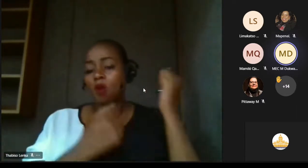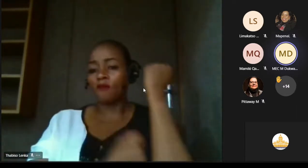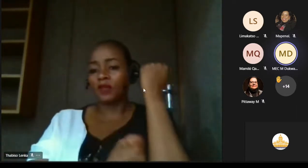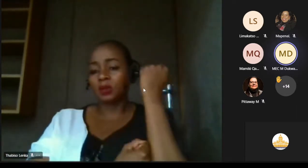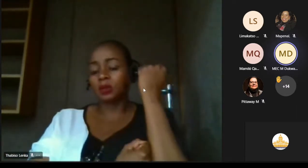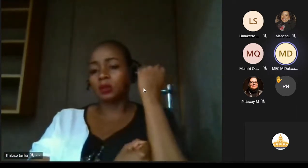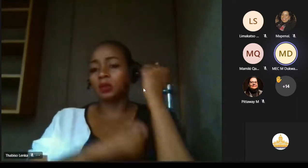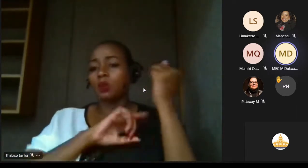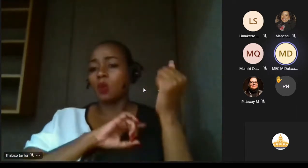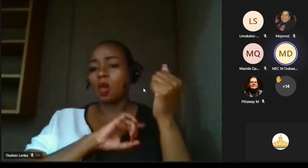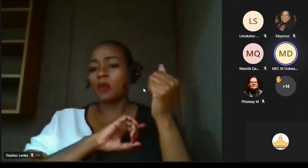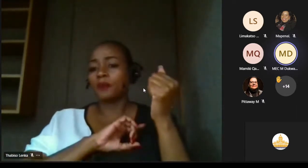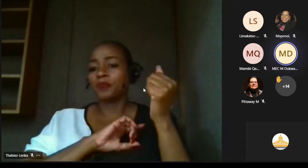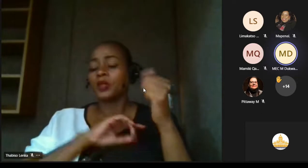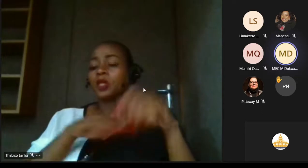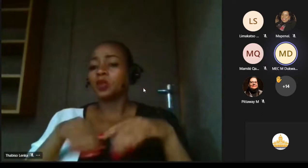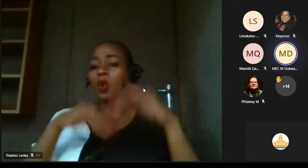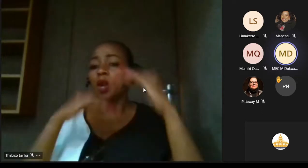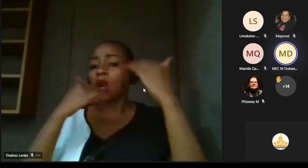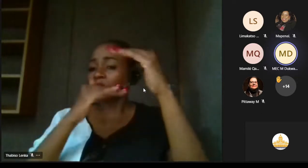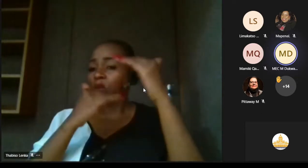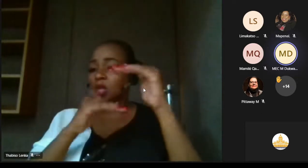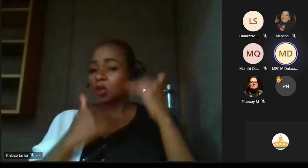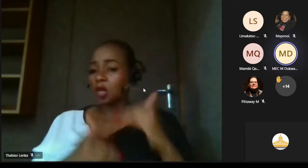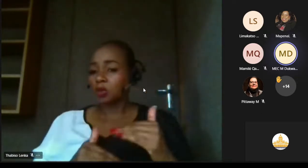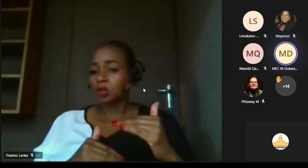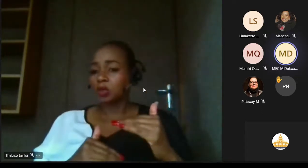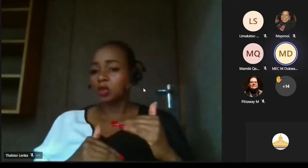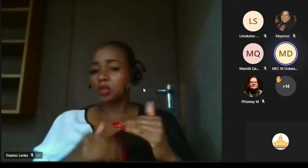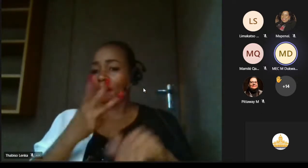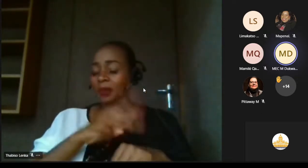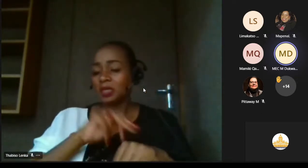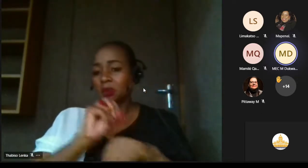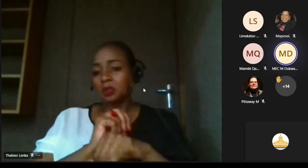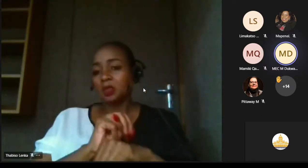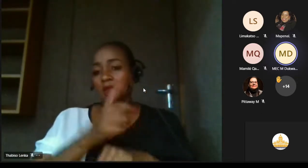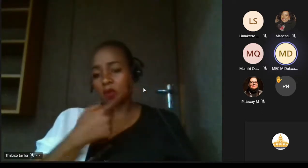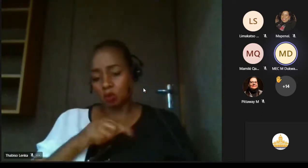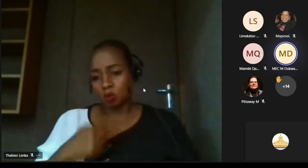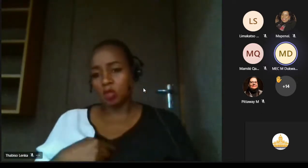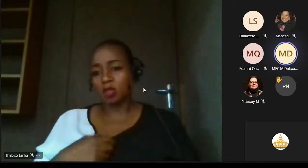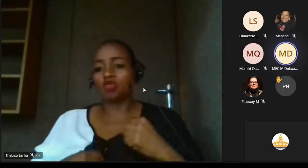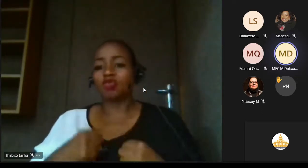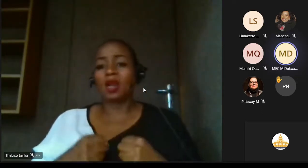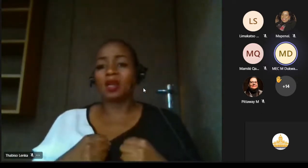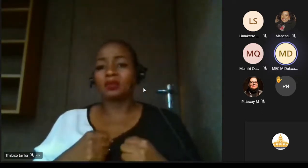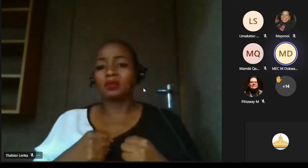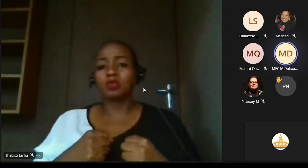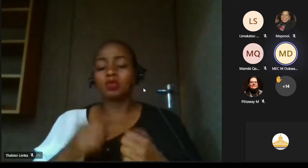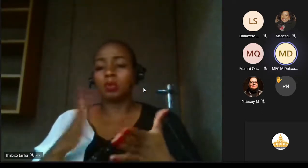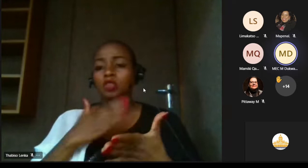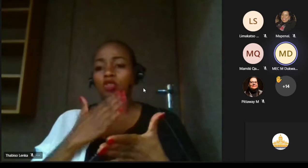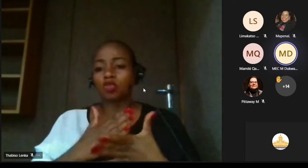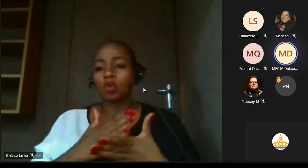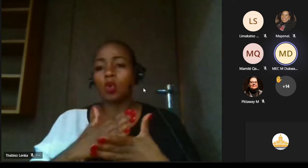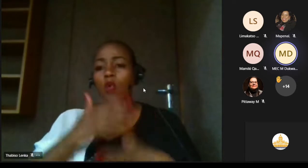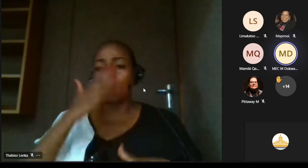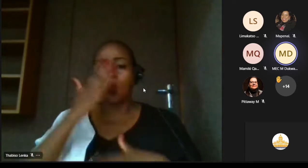these last category of municipalities that we are undeniably struggling to effectively and